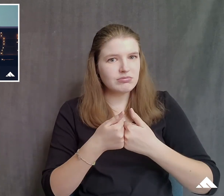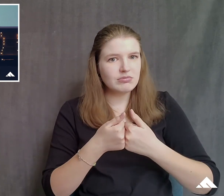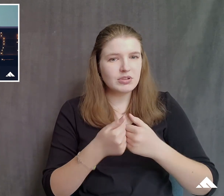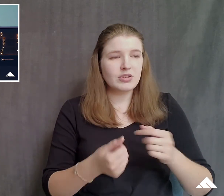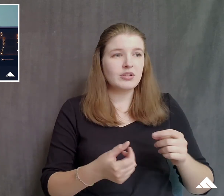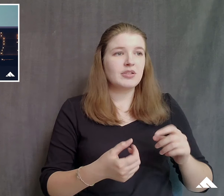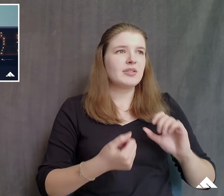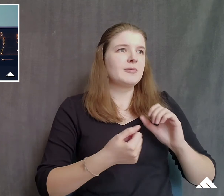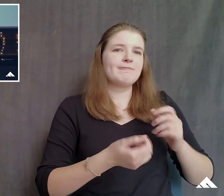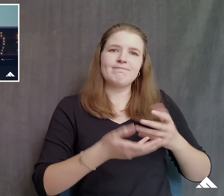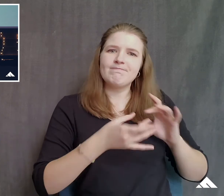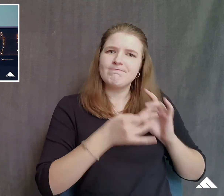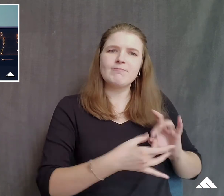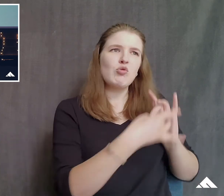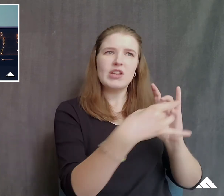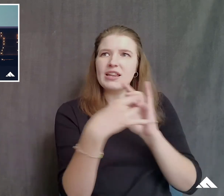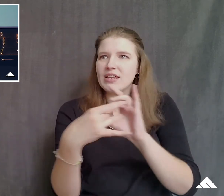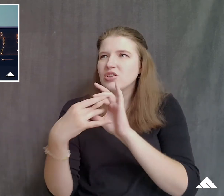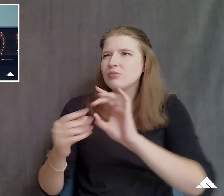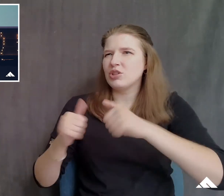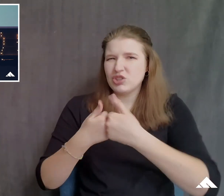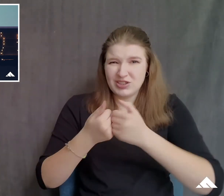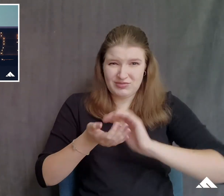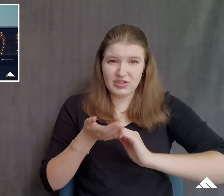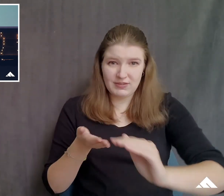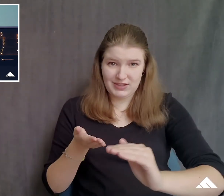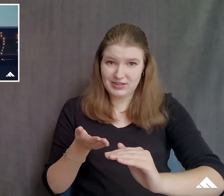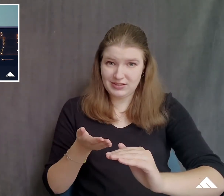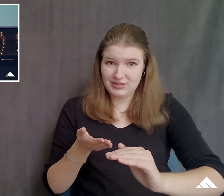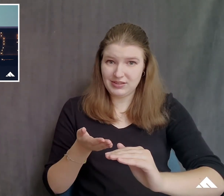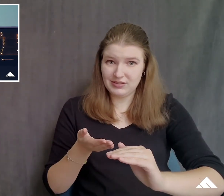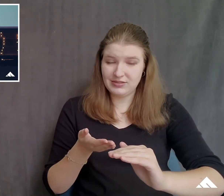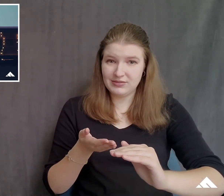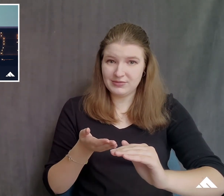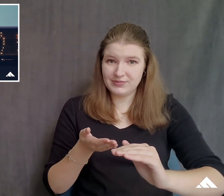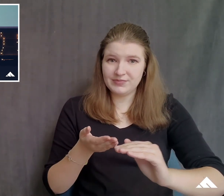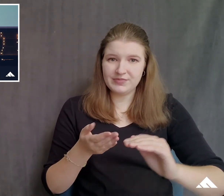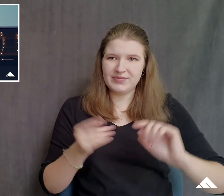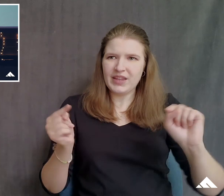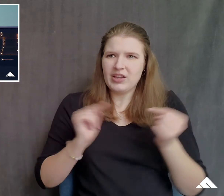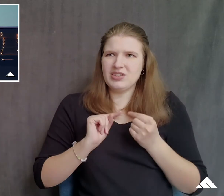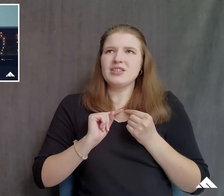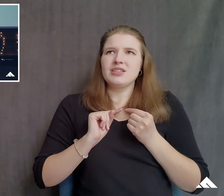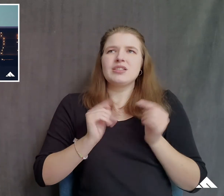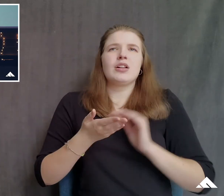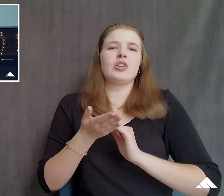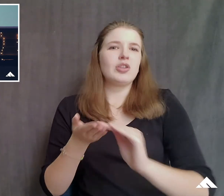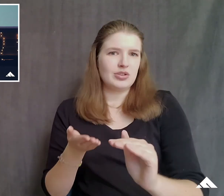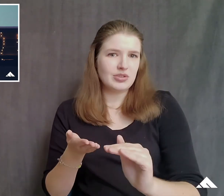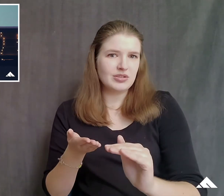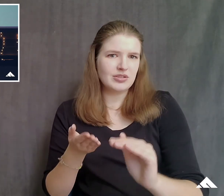relationships and the challenges that we have in forgiveness and forgiving others from the hurts they've caused us.